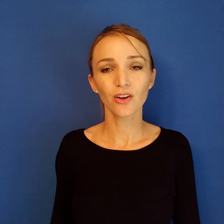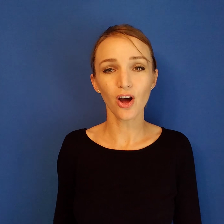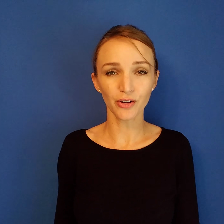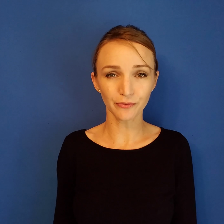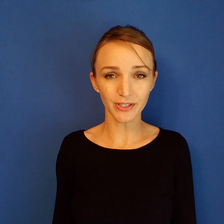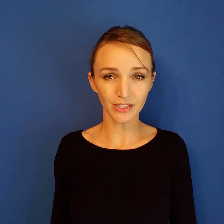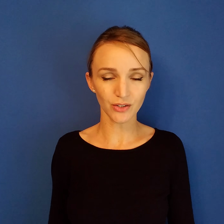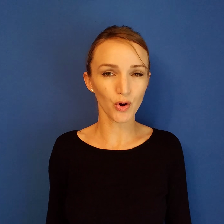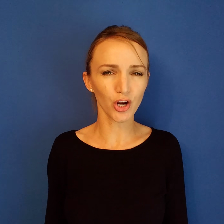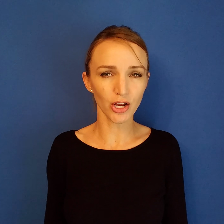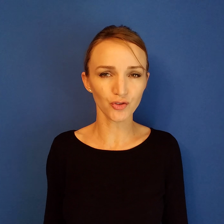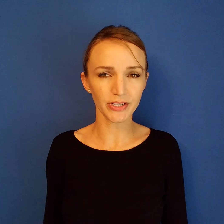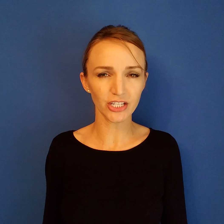Conflict. contradiction.